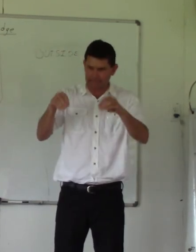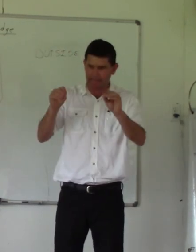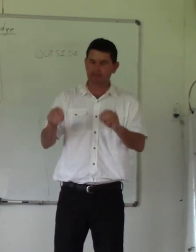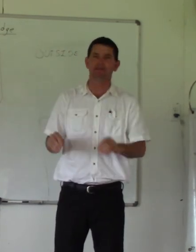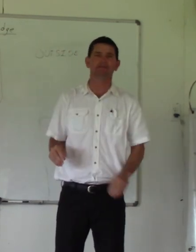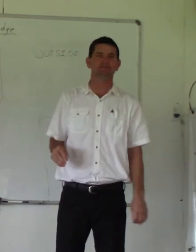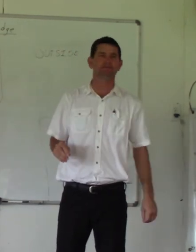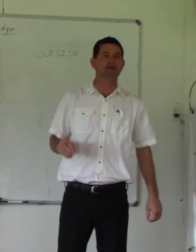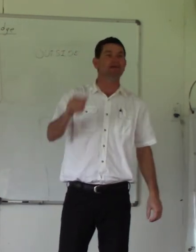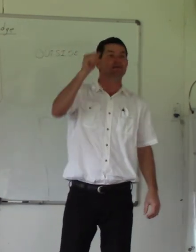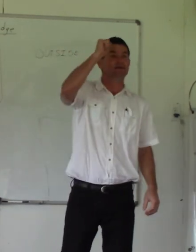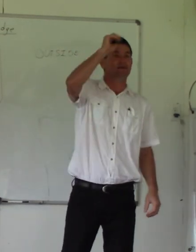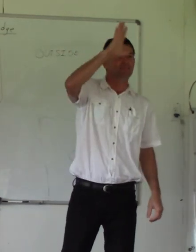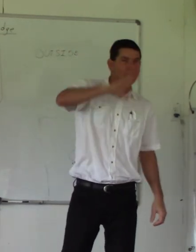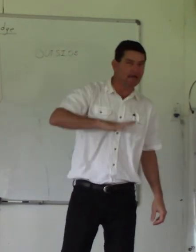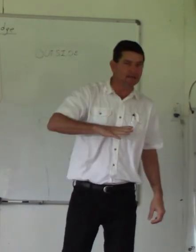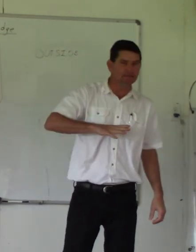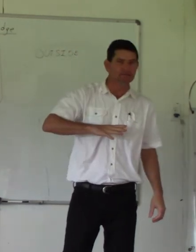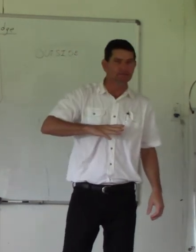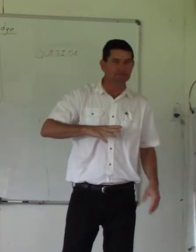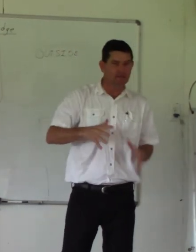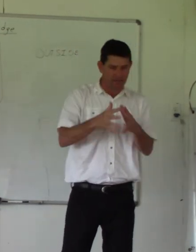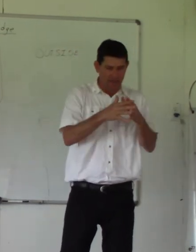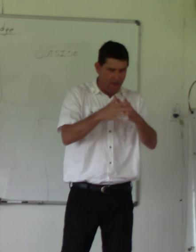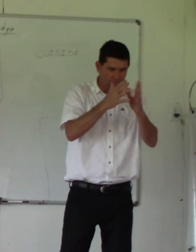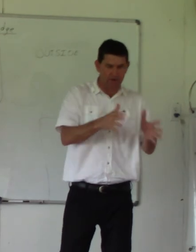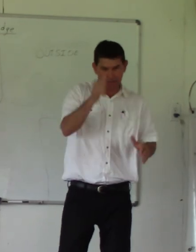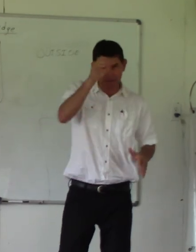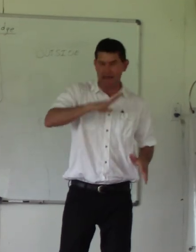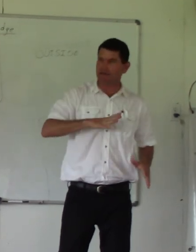Selling. Man. Wearing a mask.